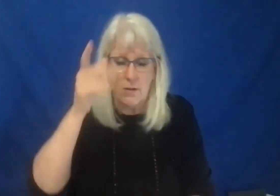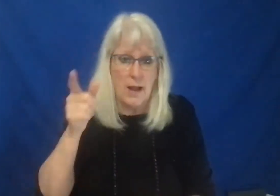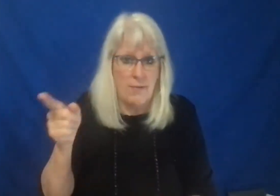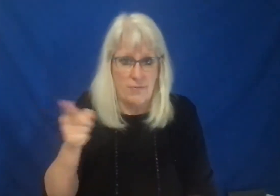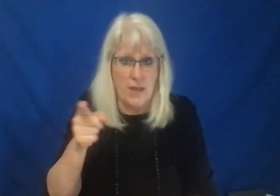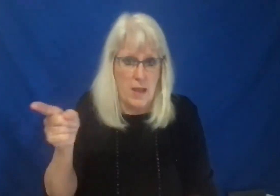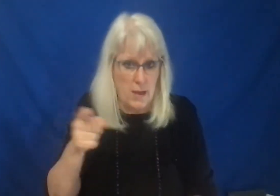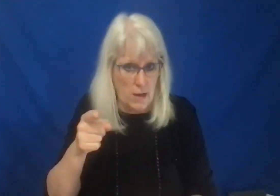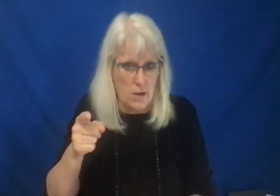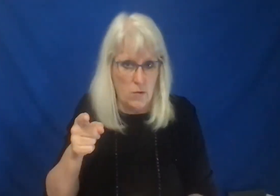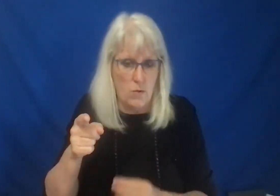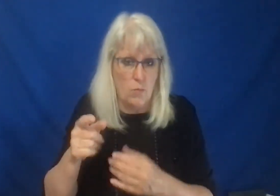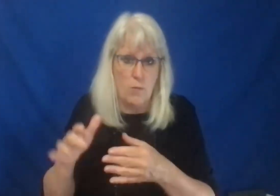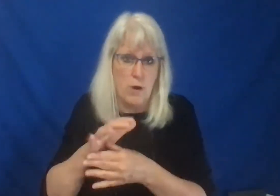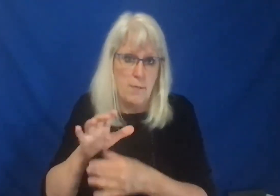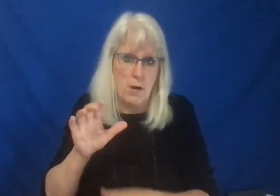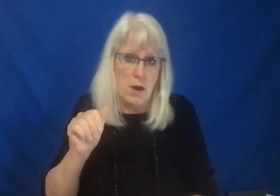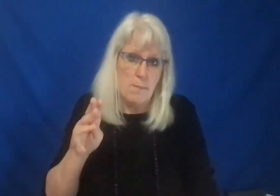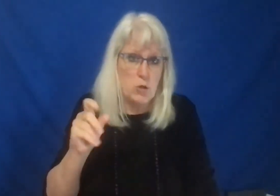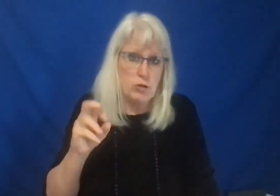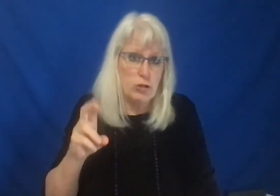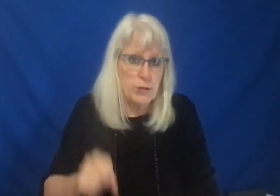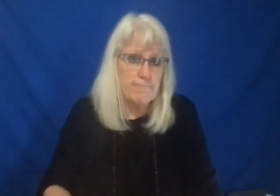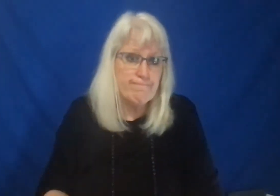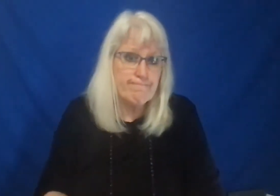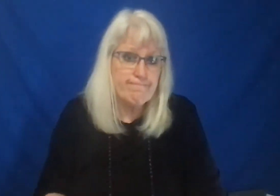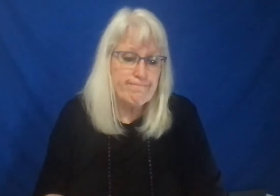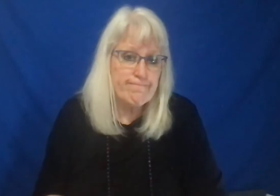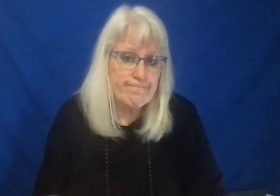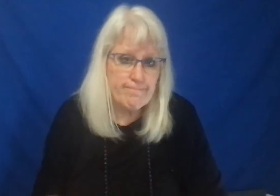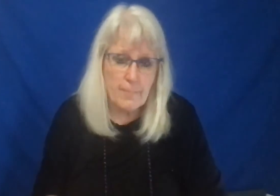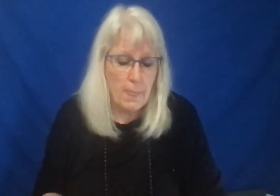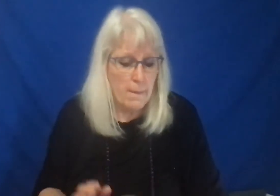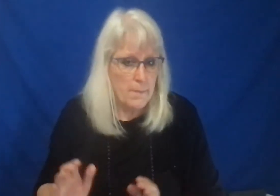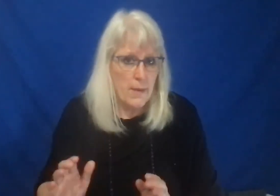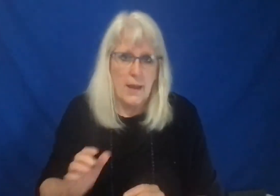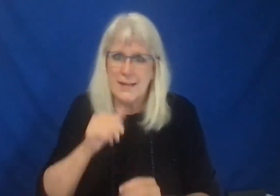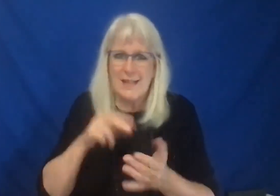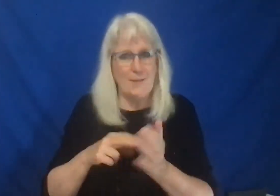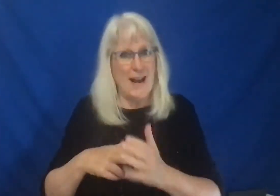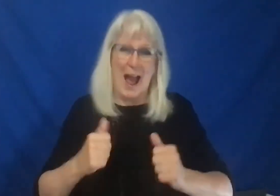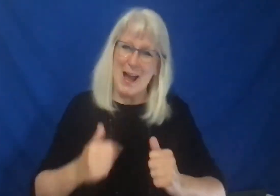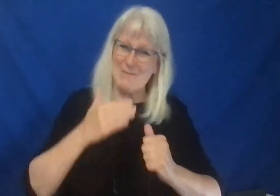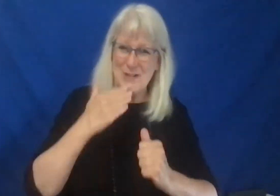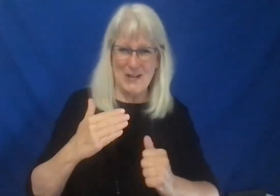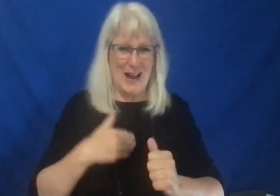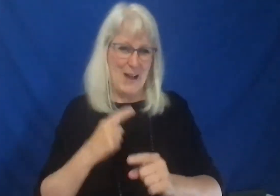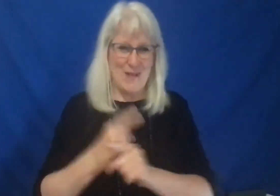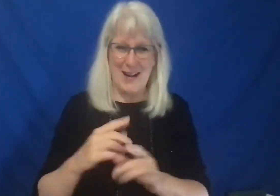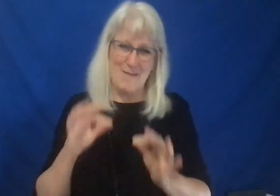primary abusers. And that does not make me good, right, and perfect. It means that I was willing, and that I was